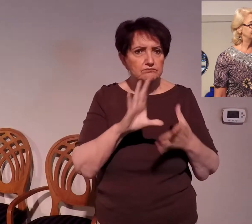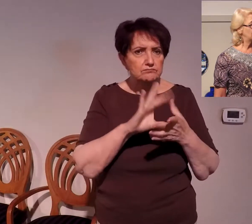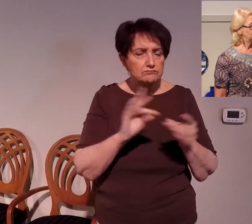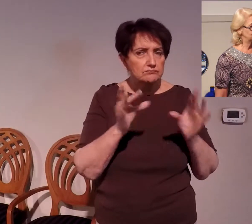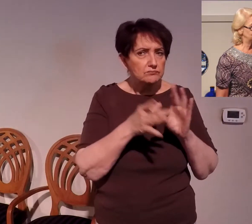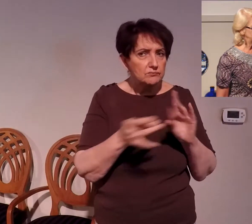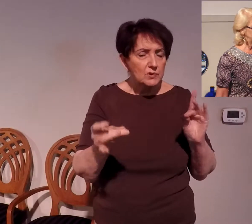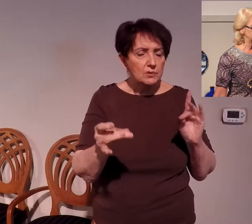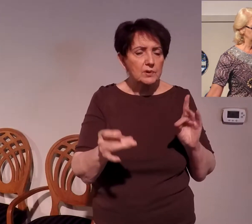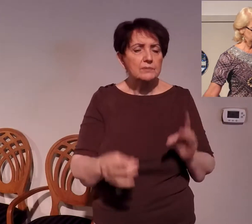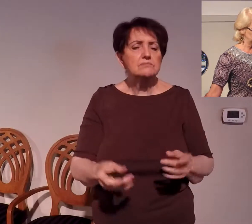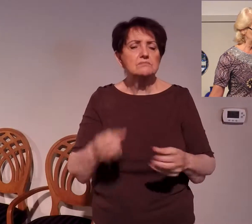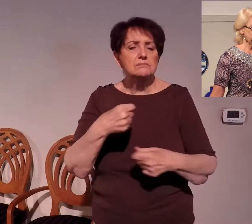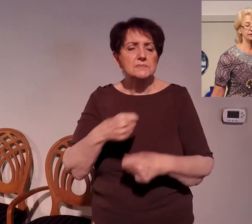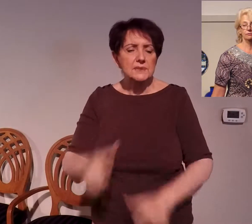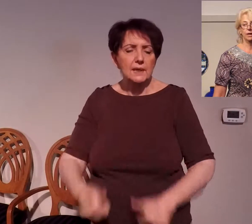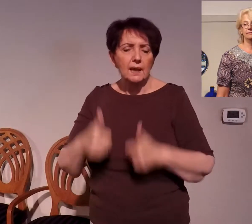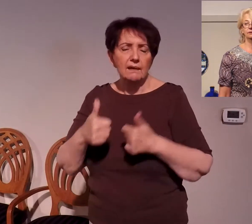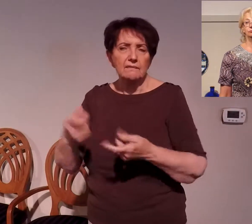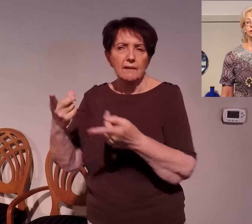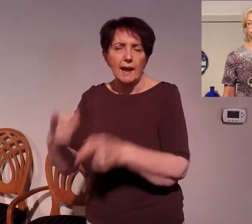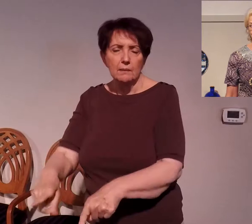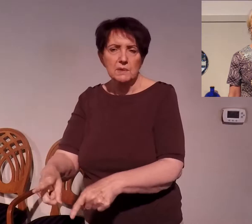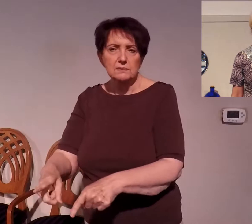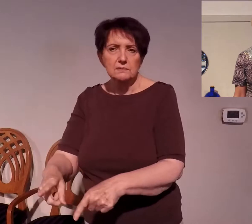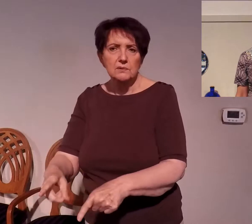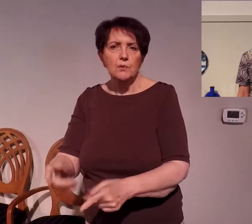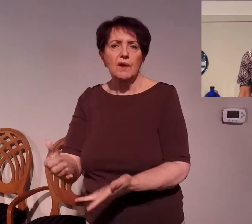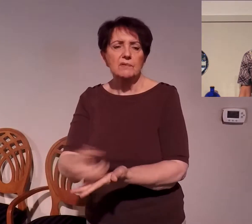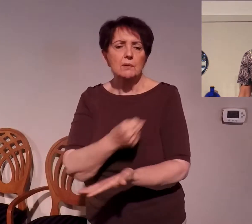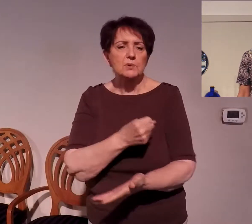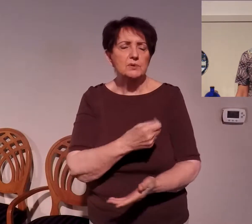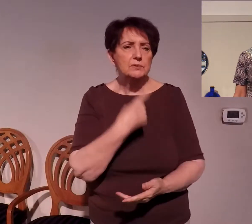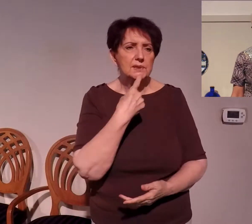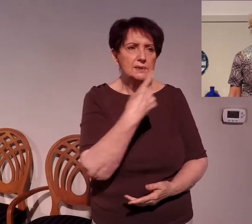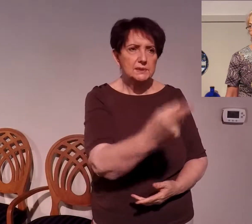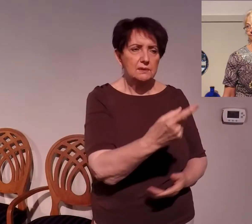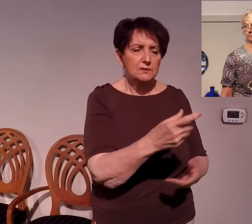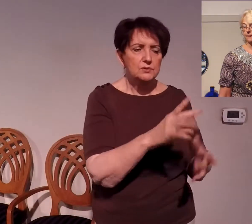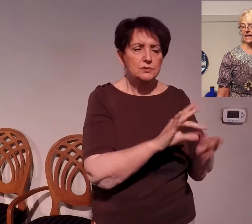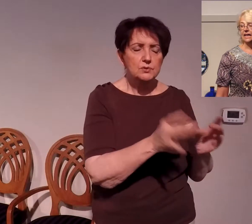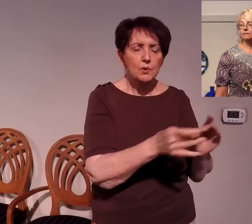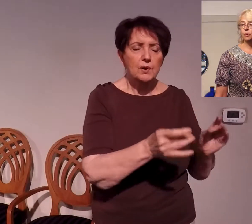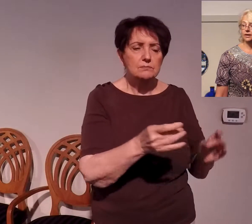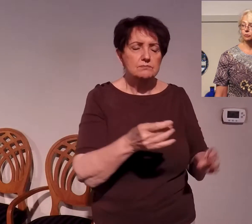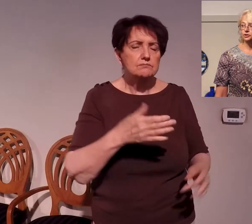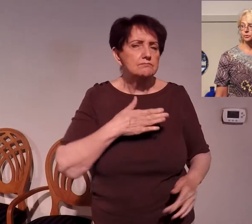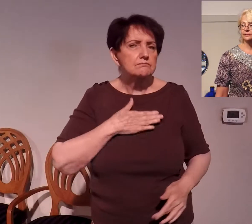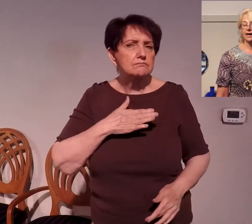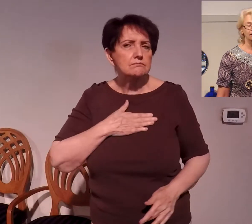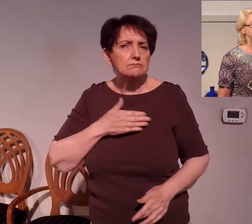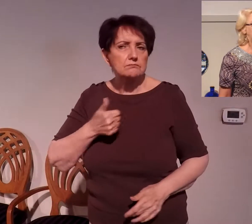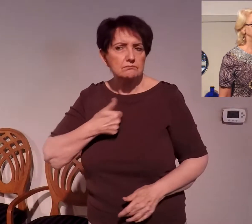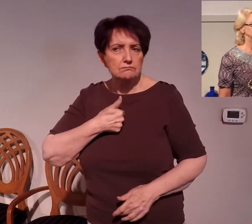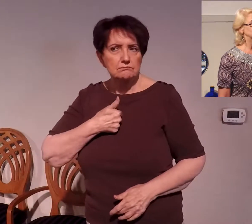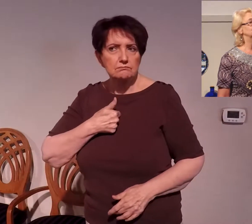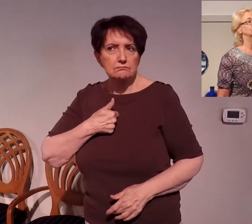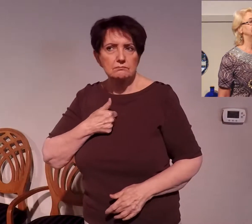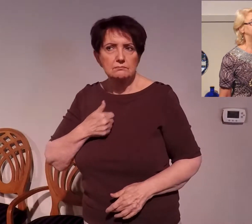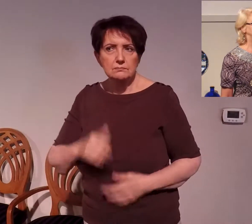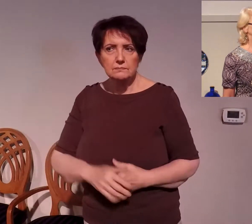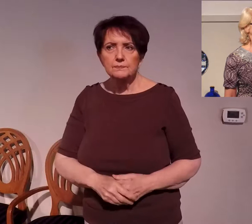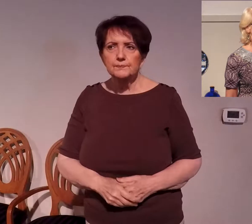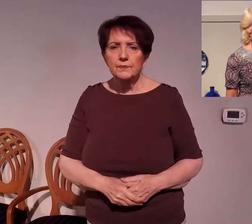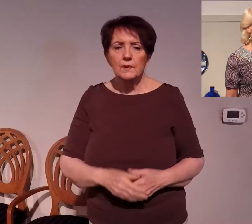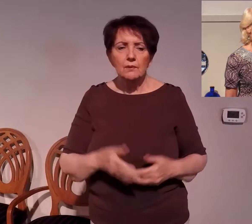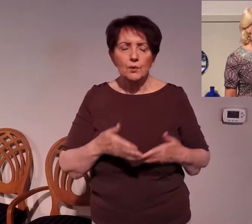we have the opportunity to tell the story the way that we choose to tell the story. And the way in which we tell that